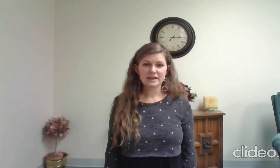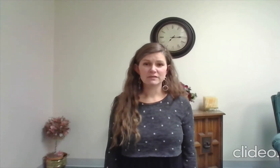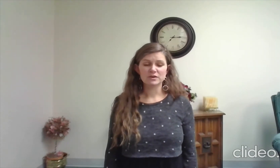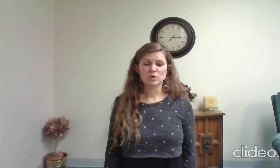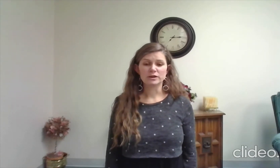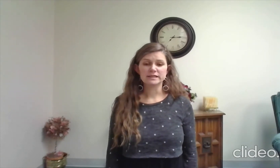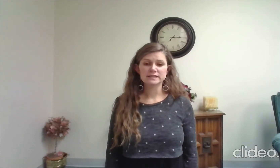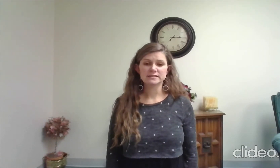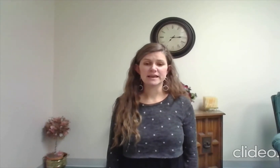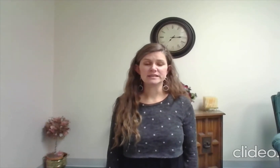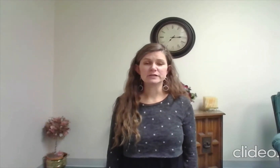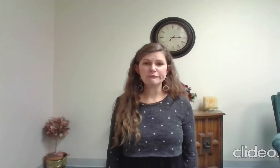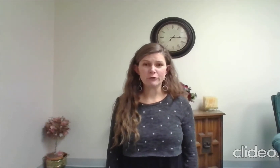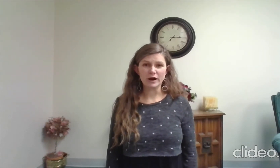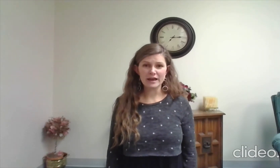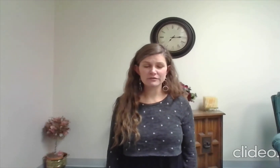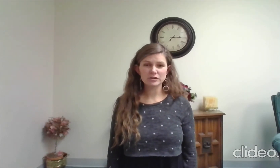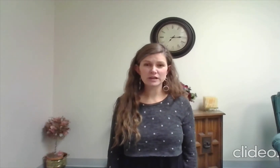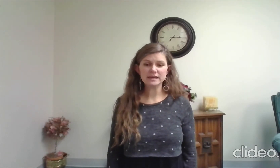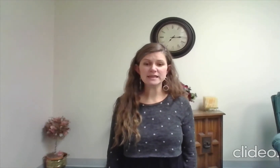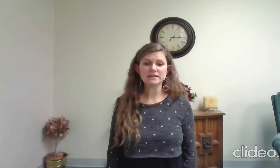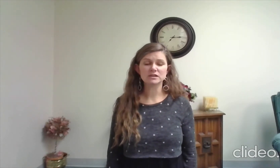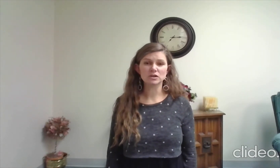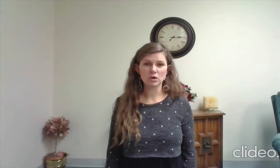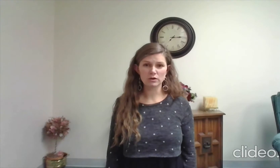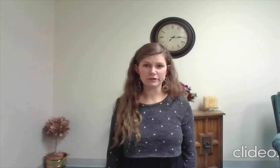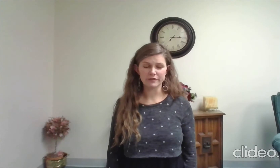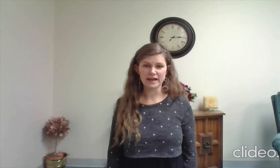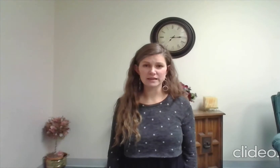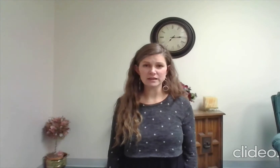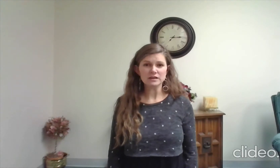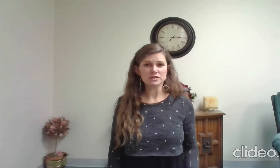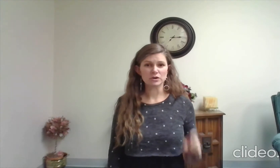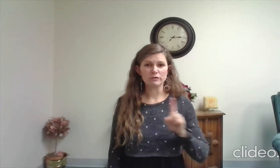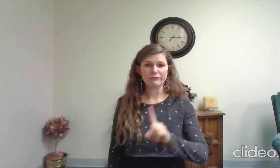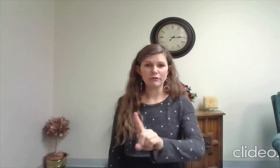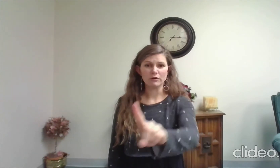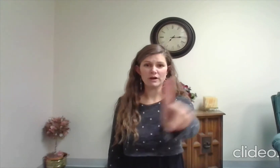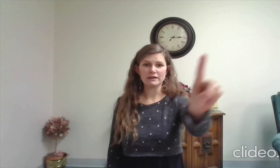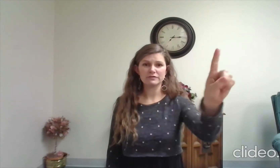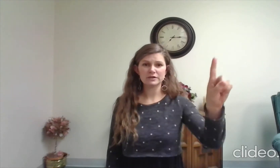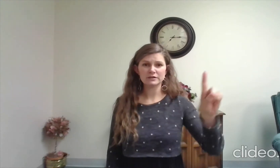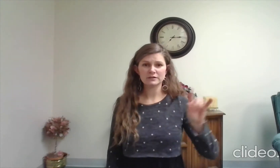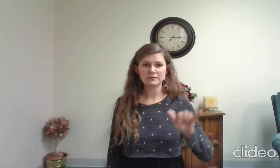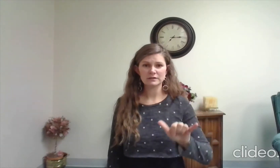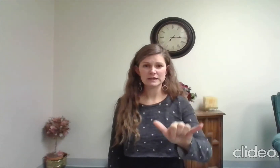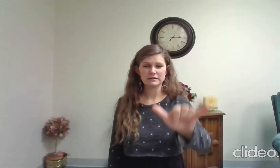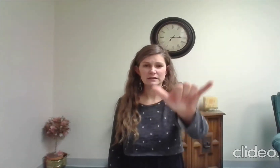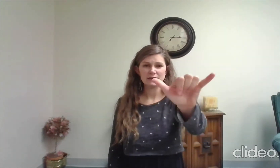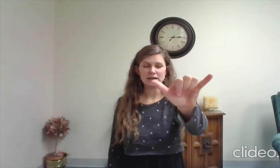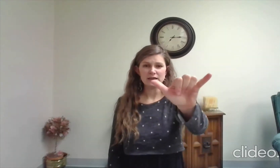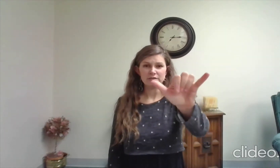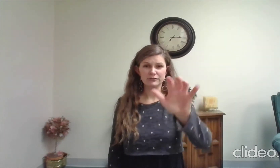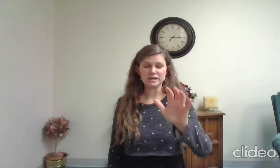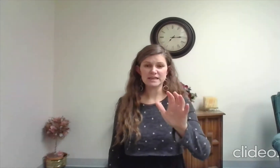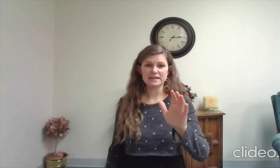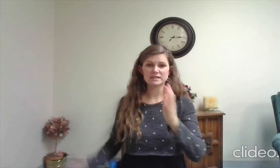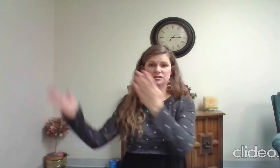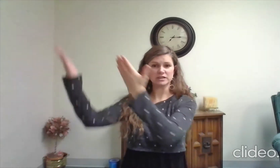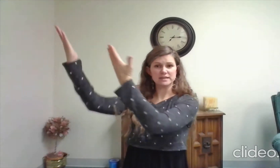of the chorus says, forever he is glorified. So forever, for he is, you're going to take